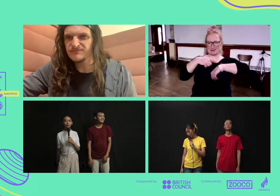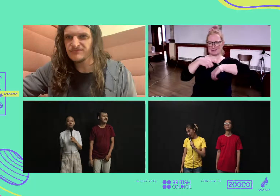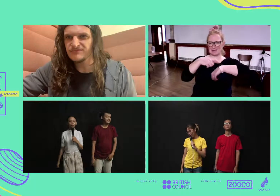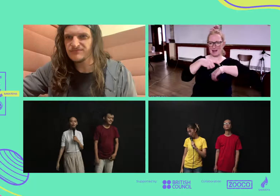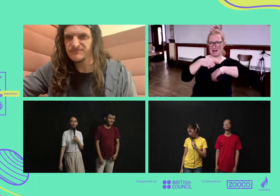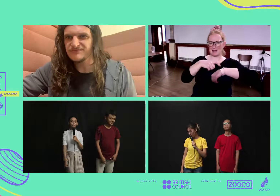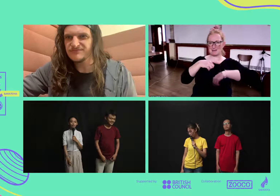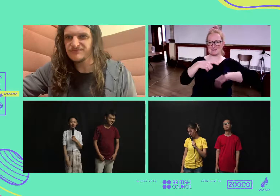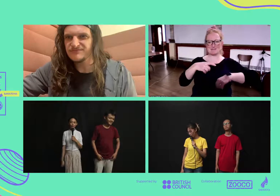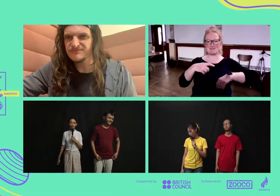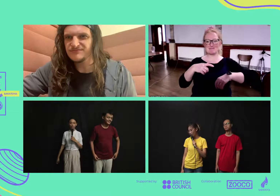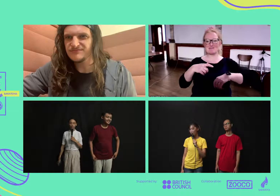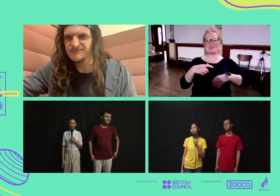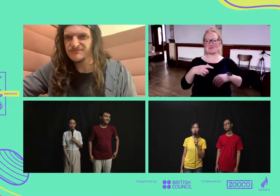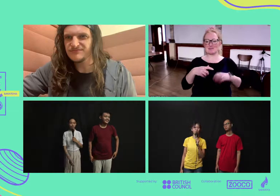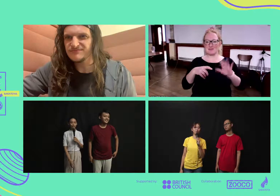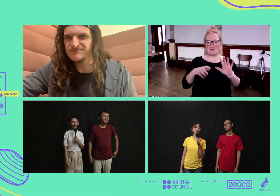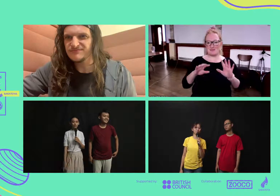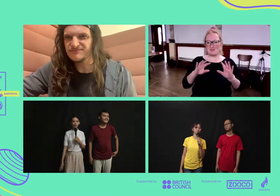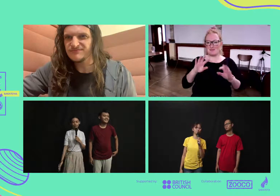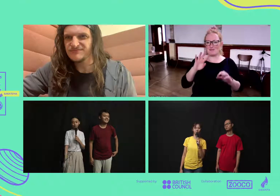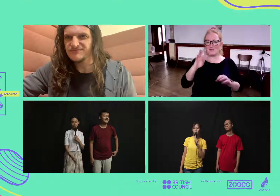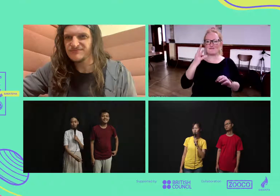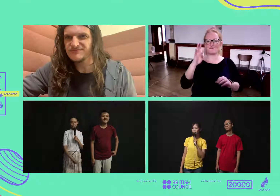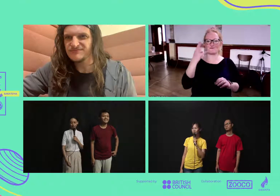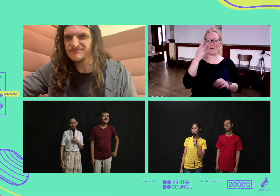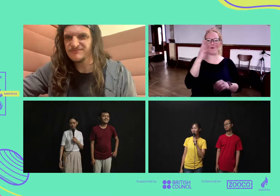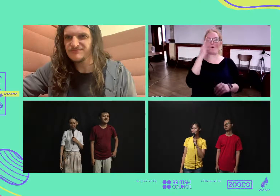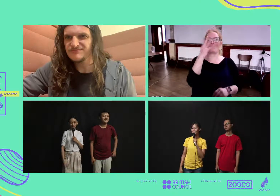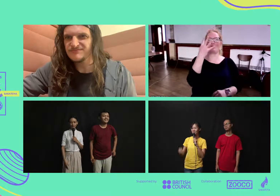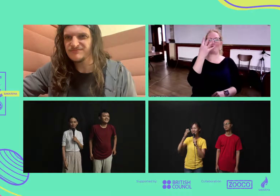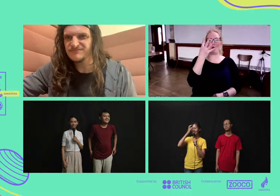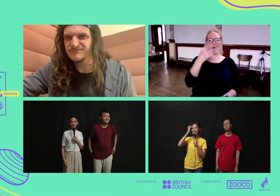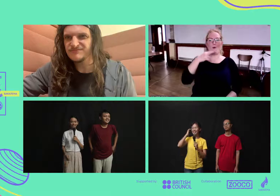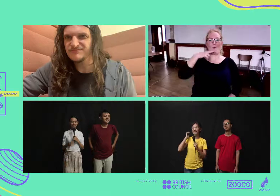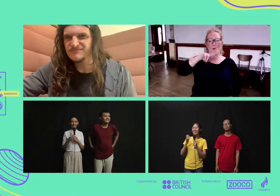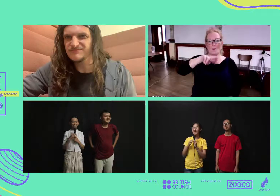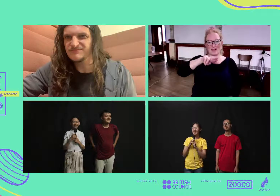4 p.m. 4 p.m. About 4 p.m.